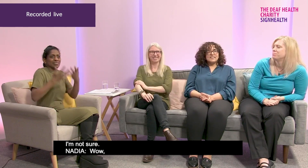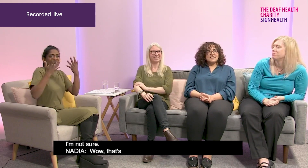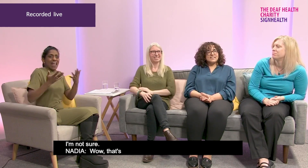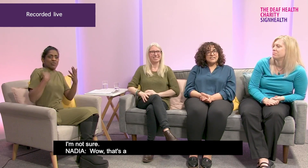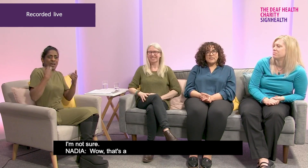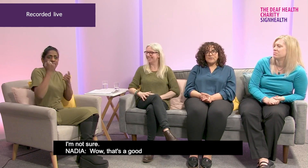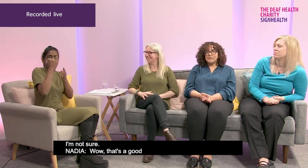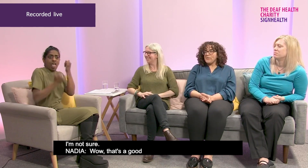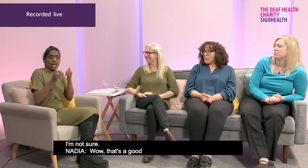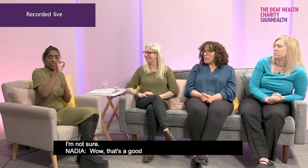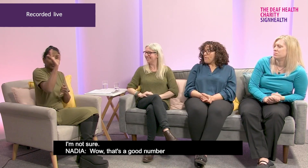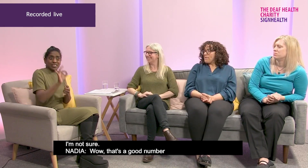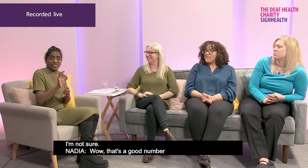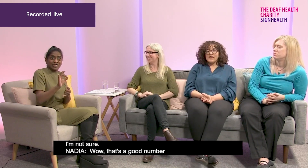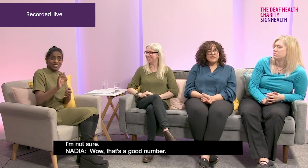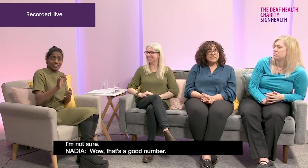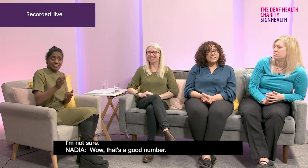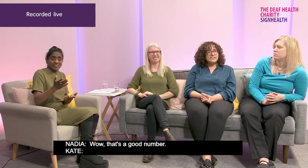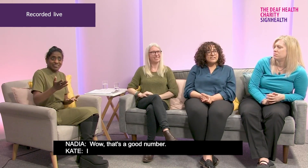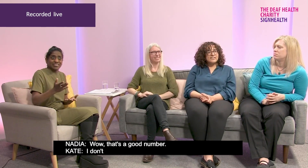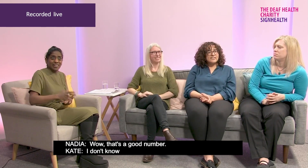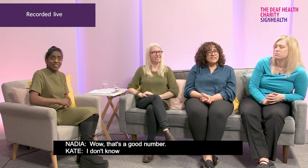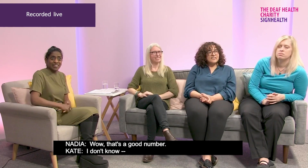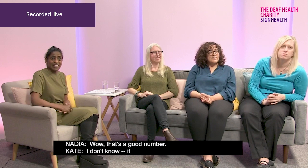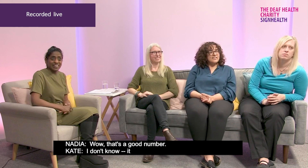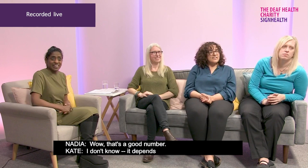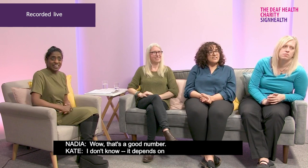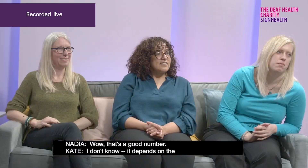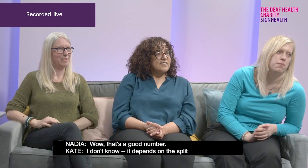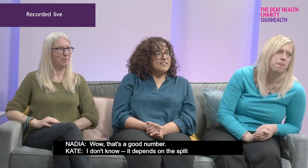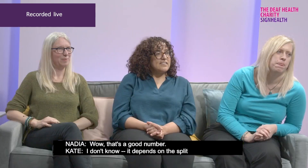the physical region of Wales. So we'll have the last question, please, Chelsea.